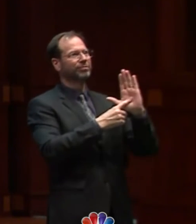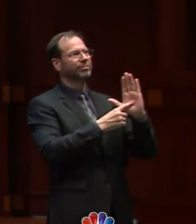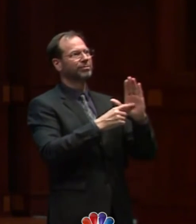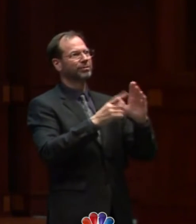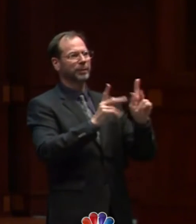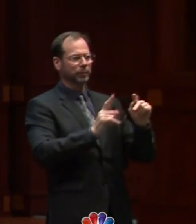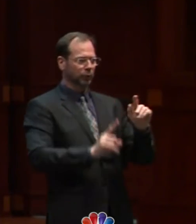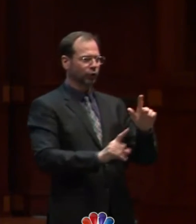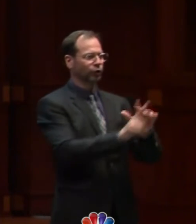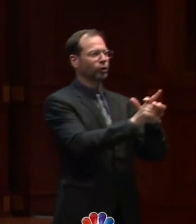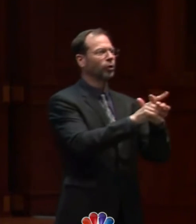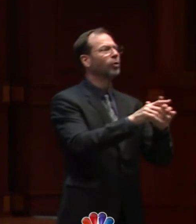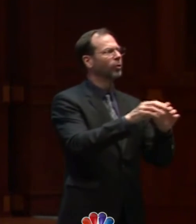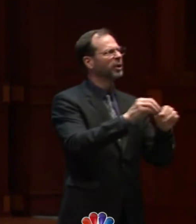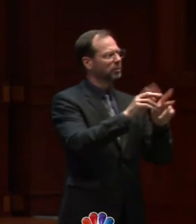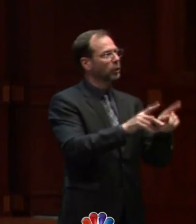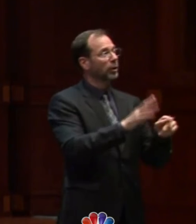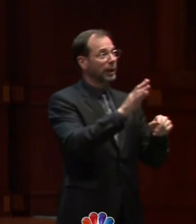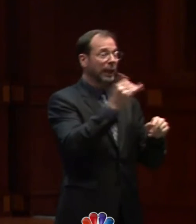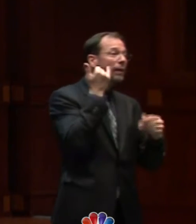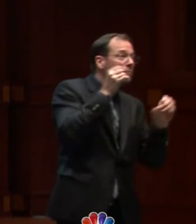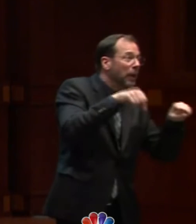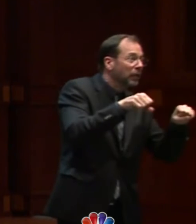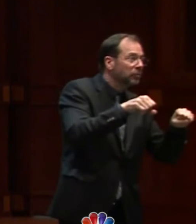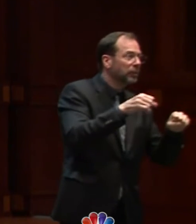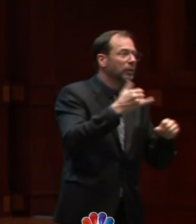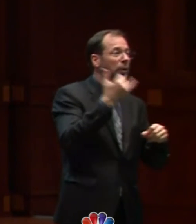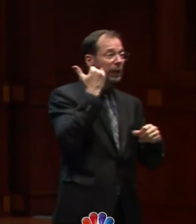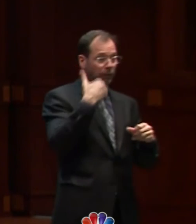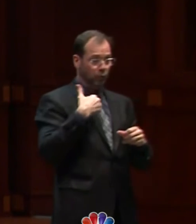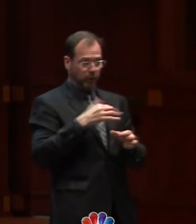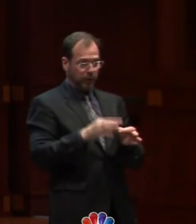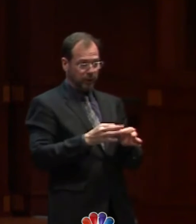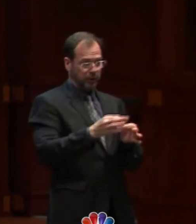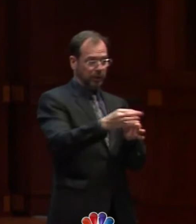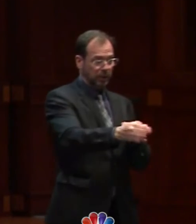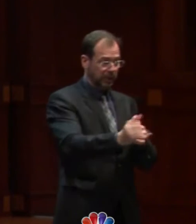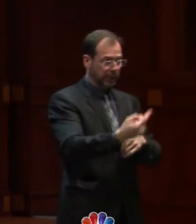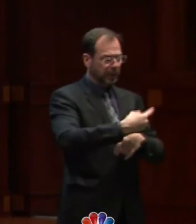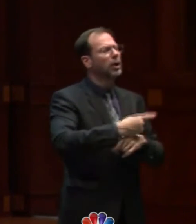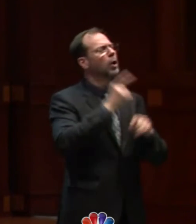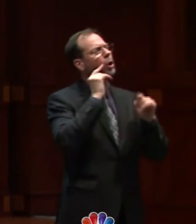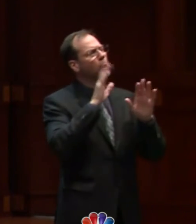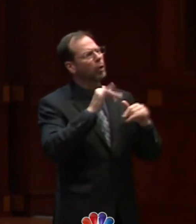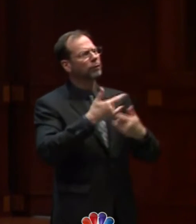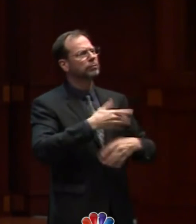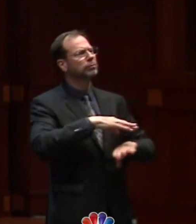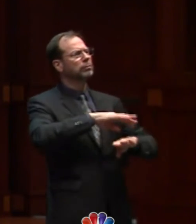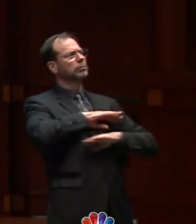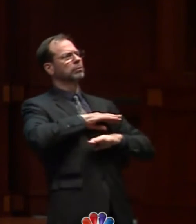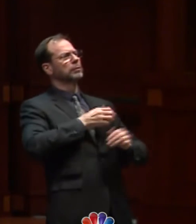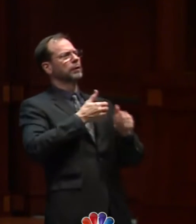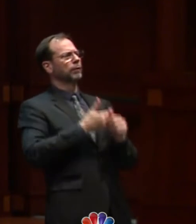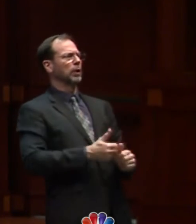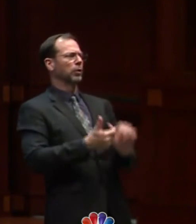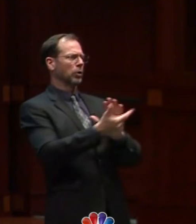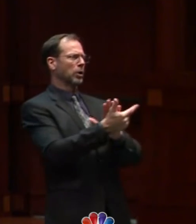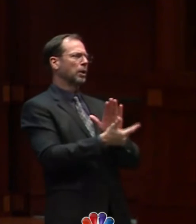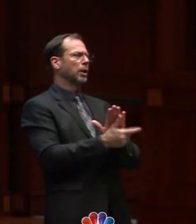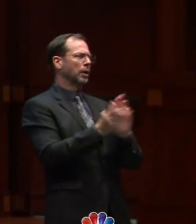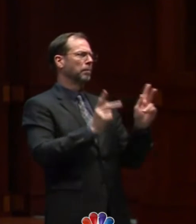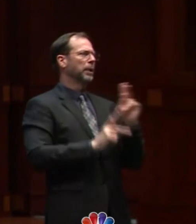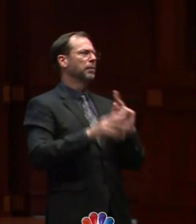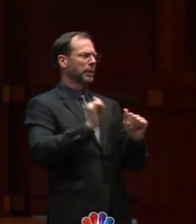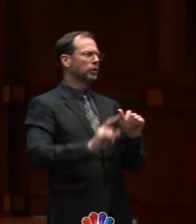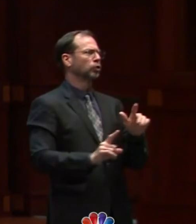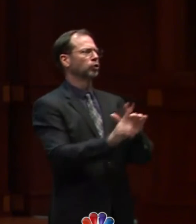vote in person, if at all possible. And by moving the date, it hopefully will achieve what the law provides, and that is that people can vote in